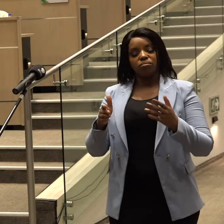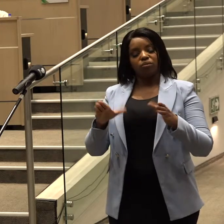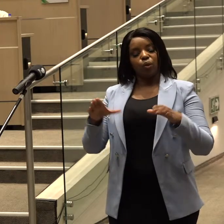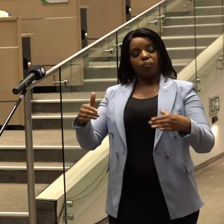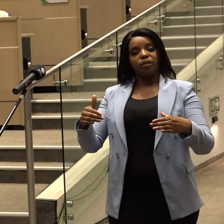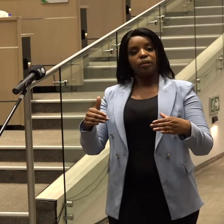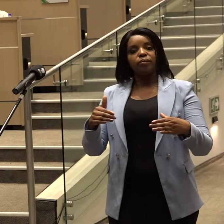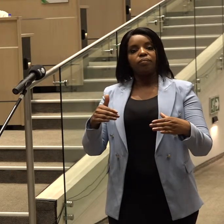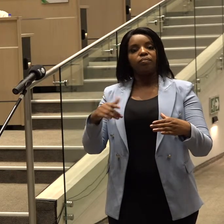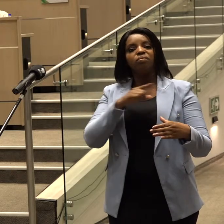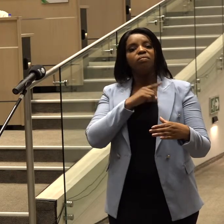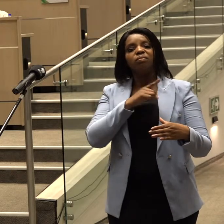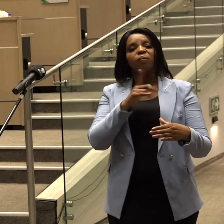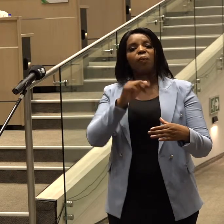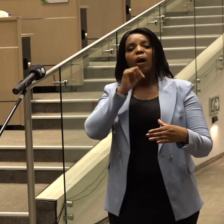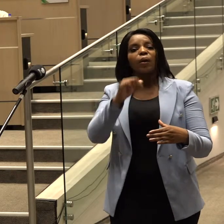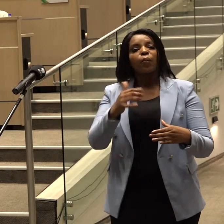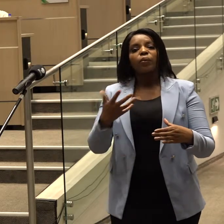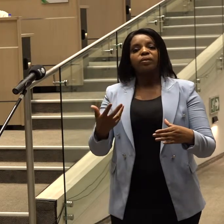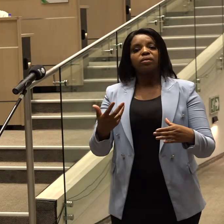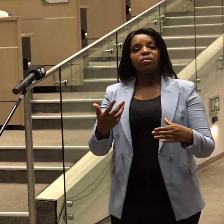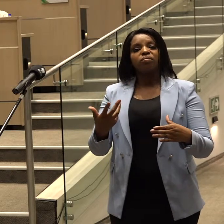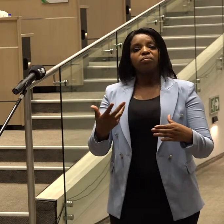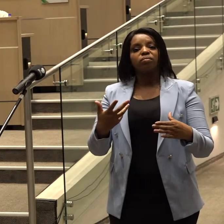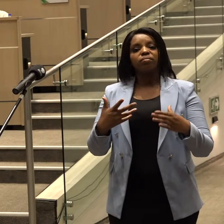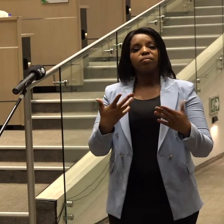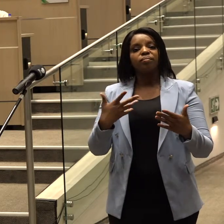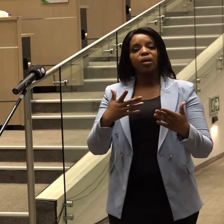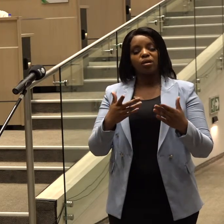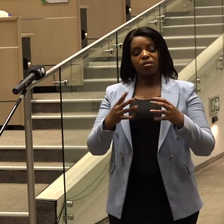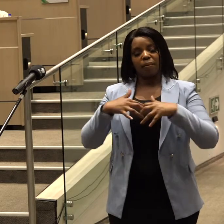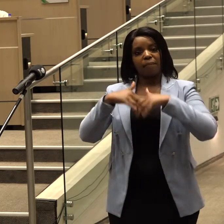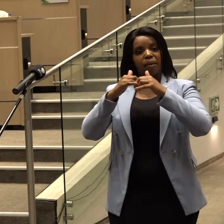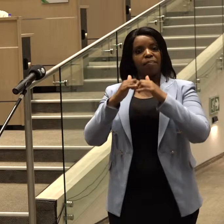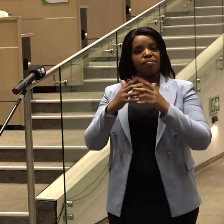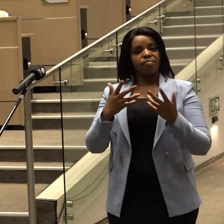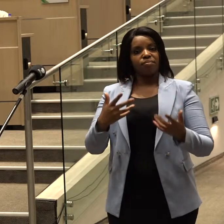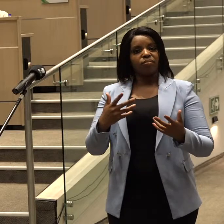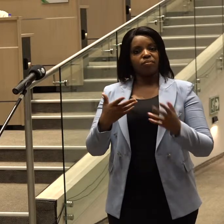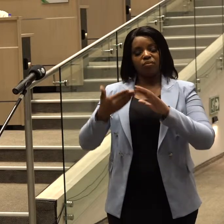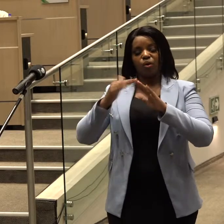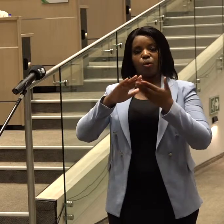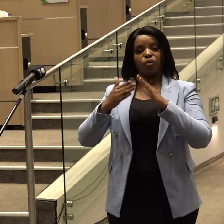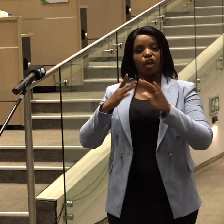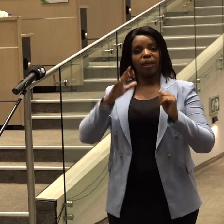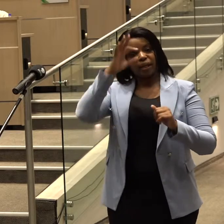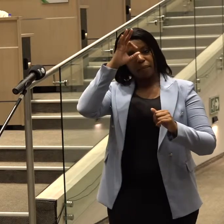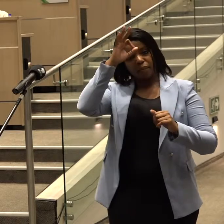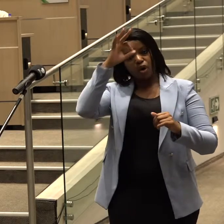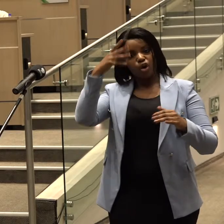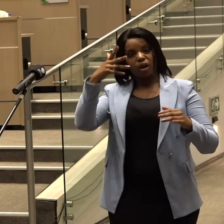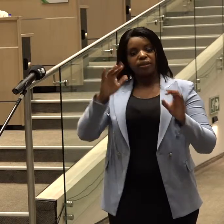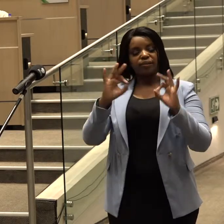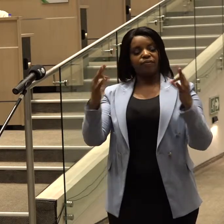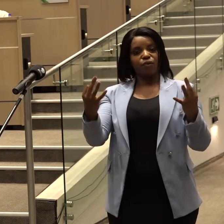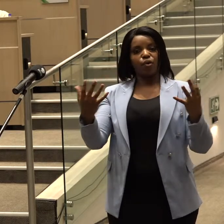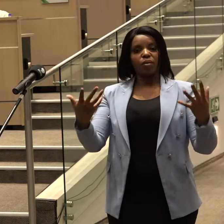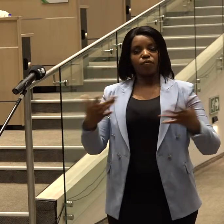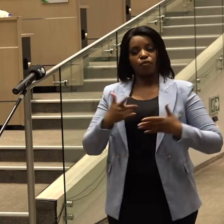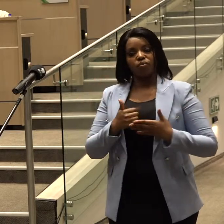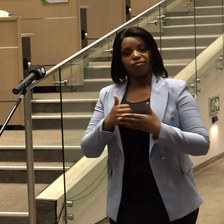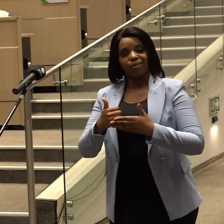consider um you know implementing the committee uh police Forum in terms of assisting in terms of the Securities because